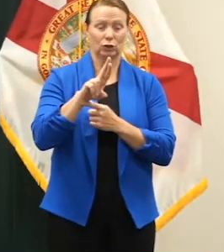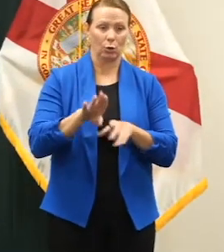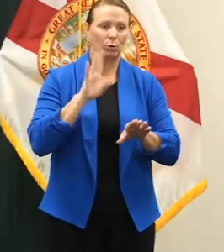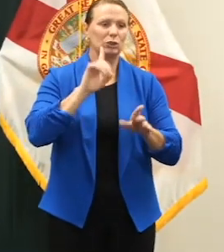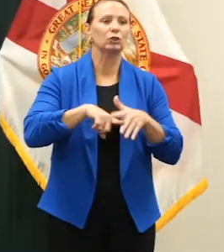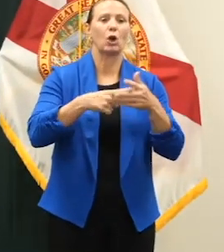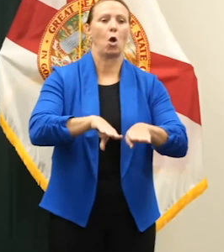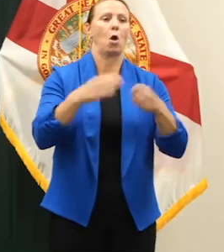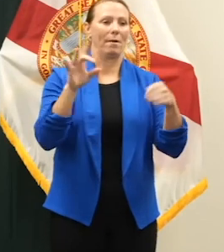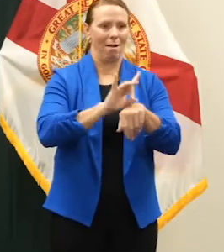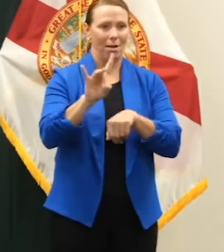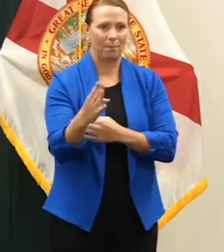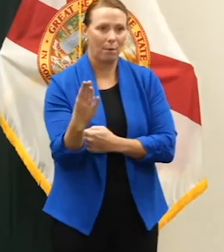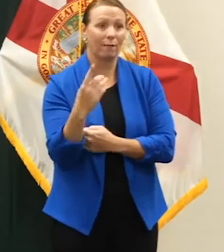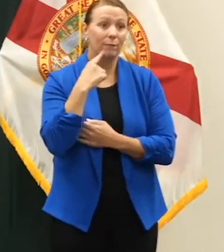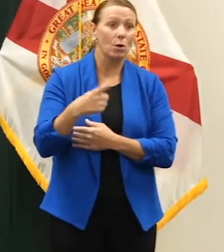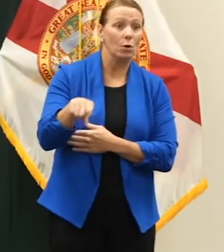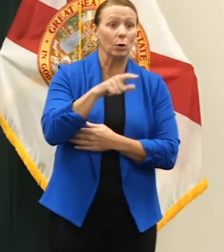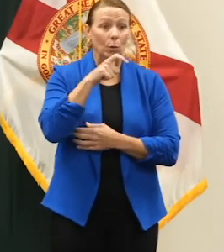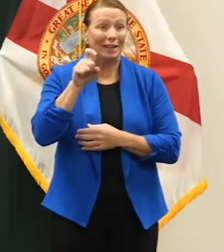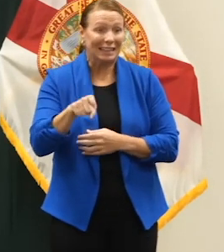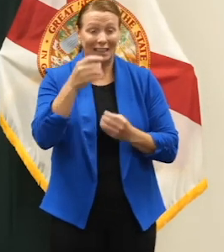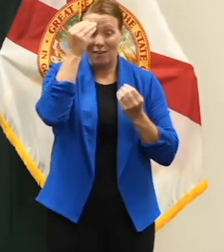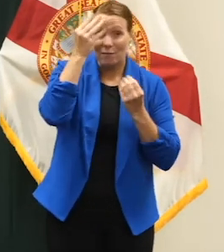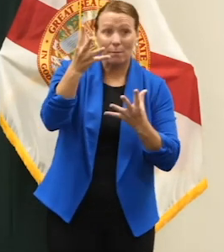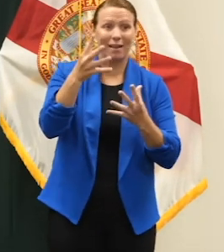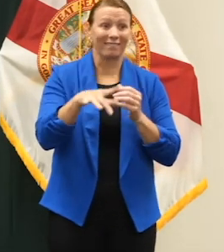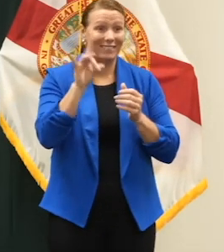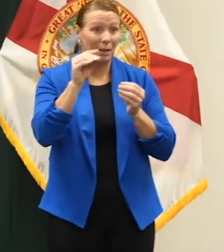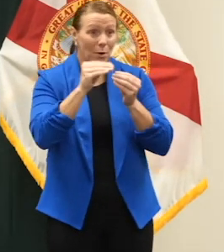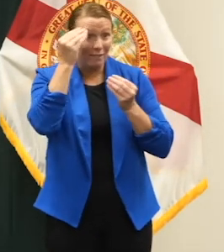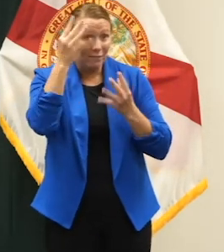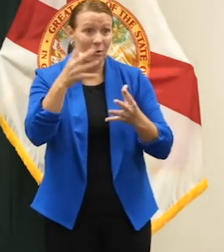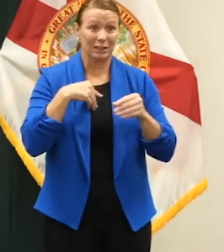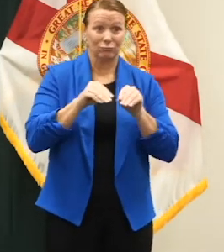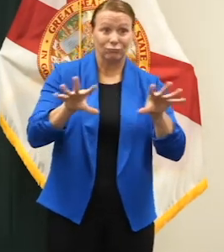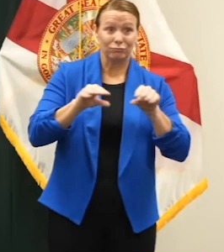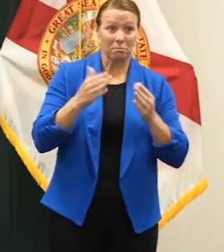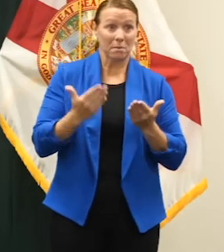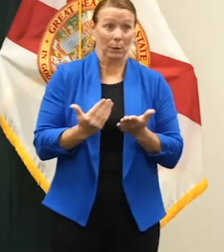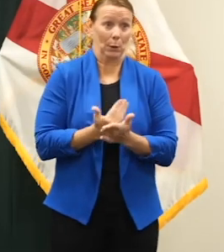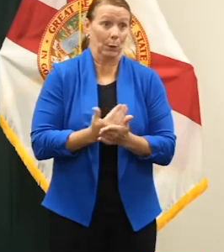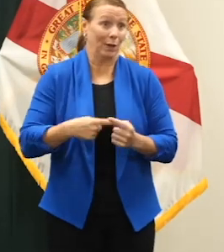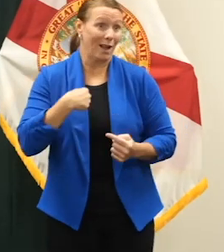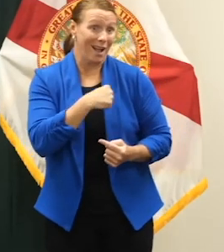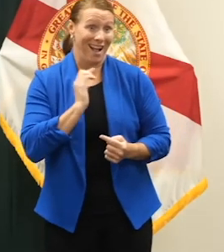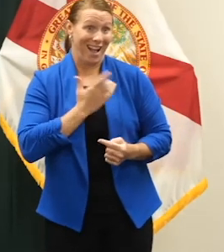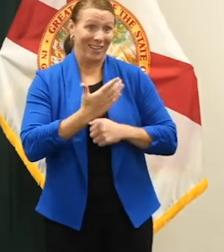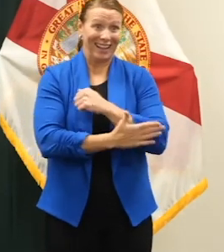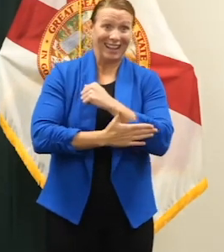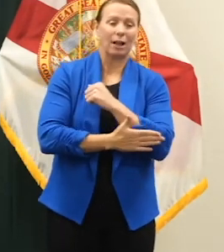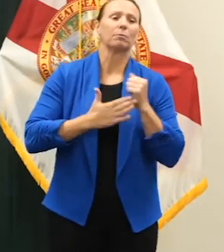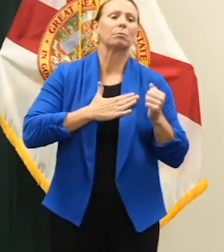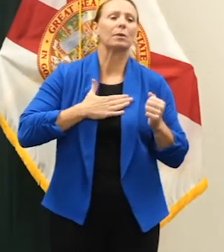those that need to seek information or are having trouble finding information that we're putting out, you may be new to our county, please visit